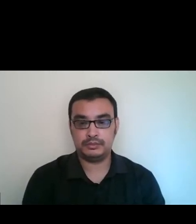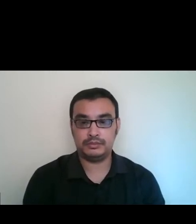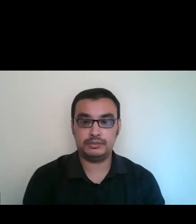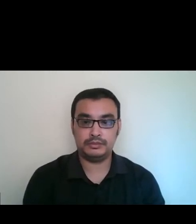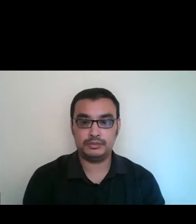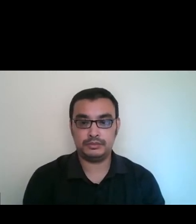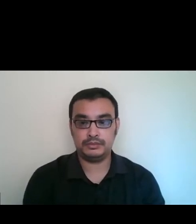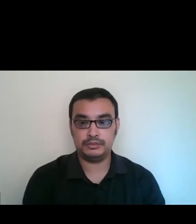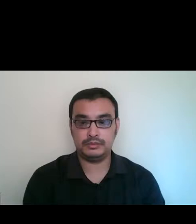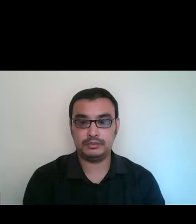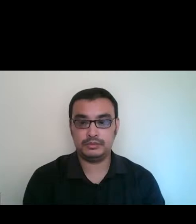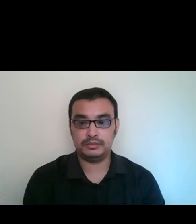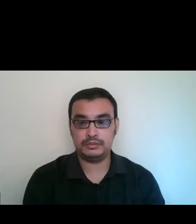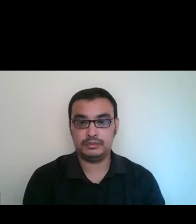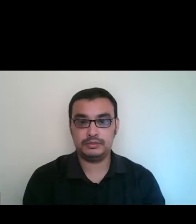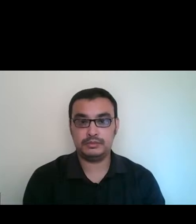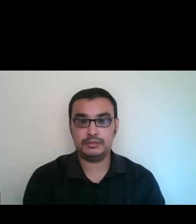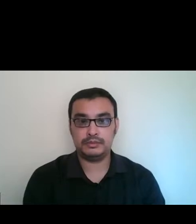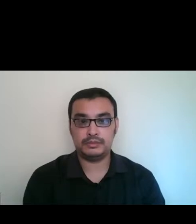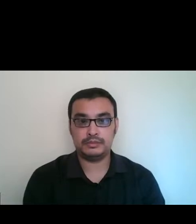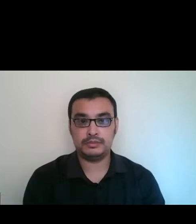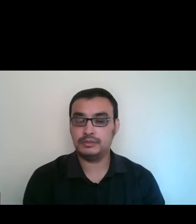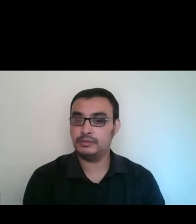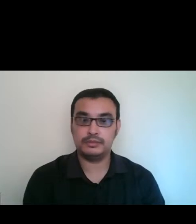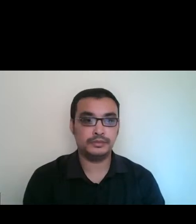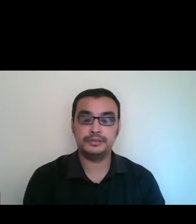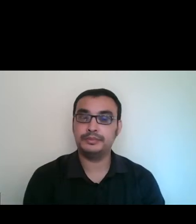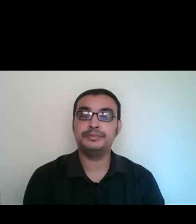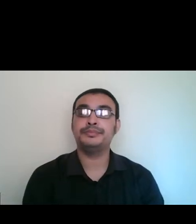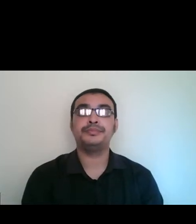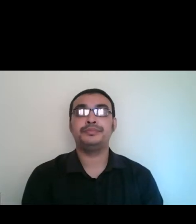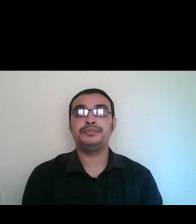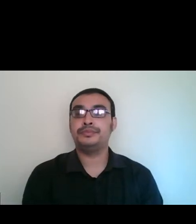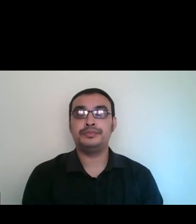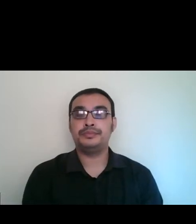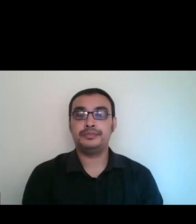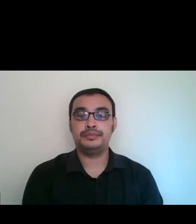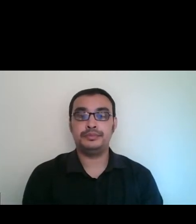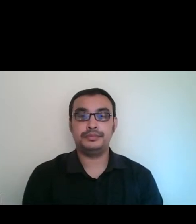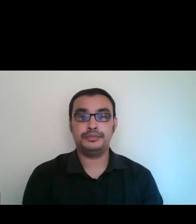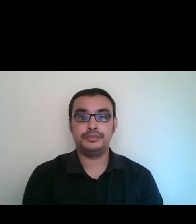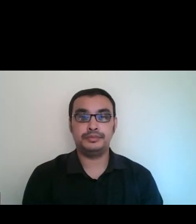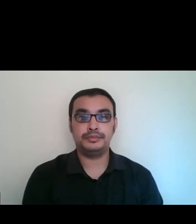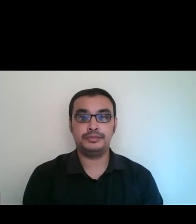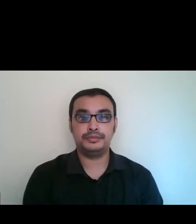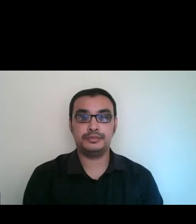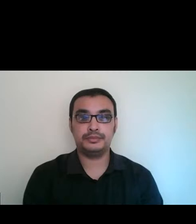It seems that there is no specific question.